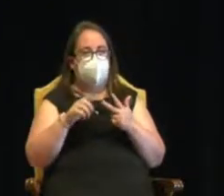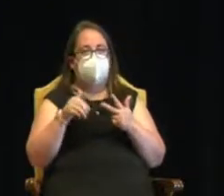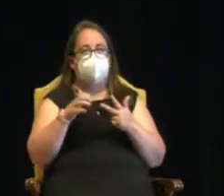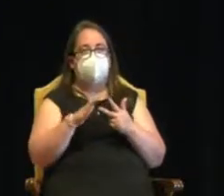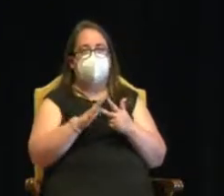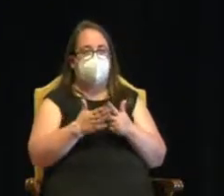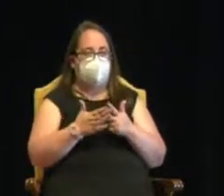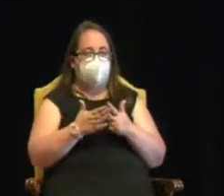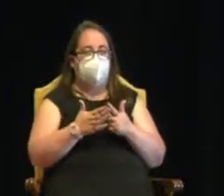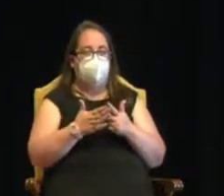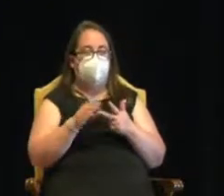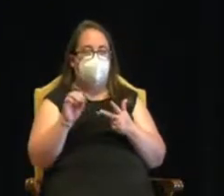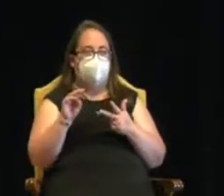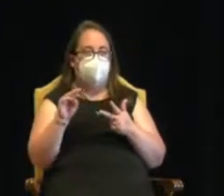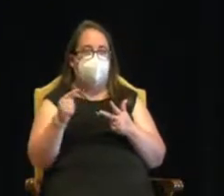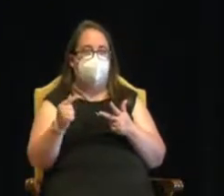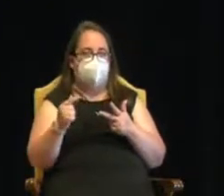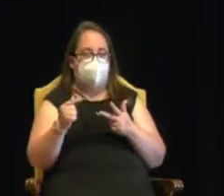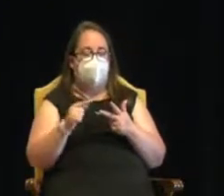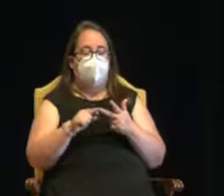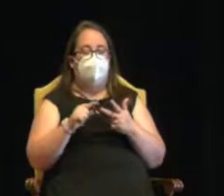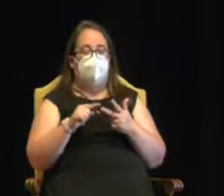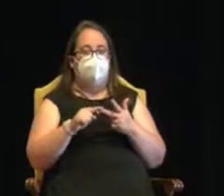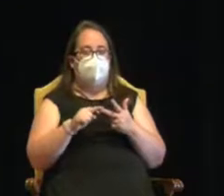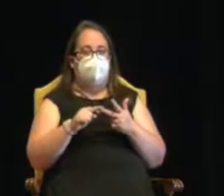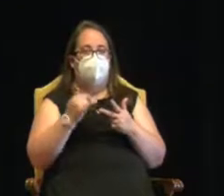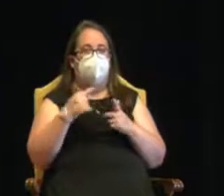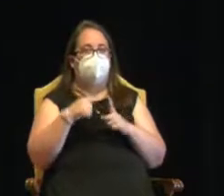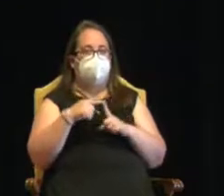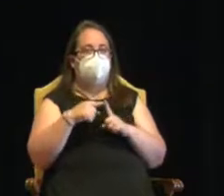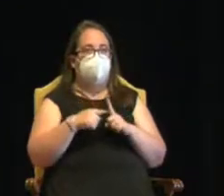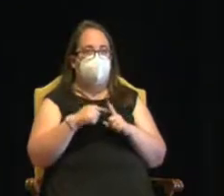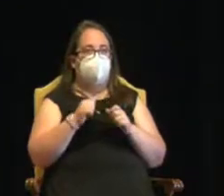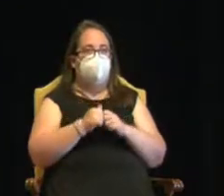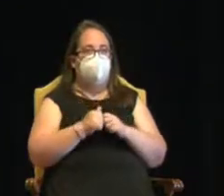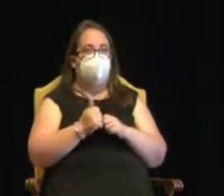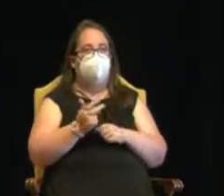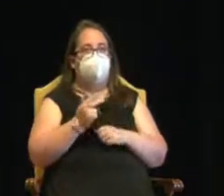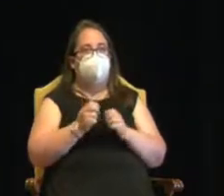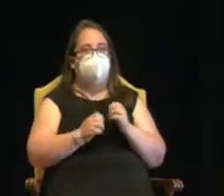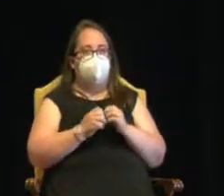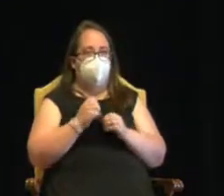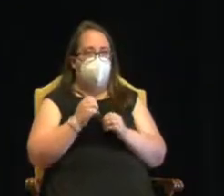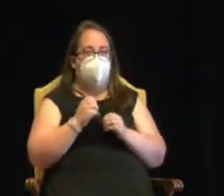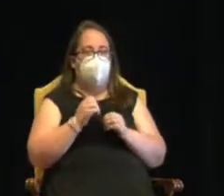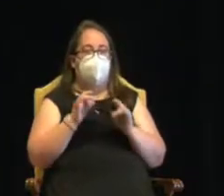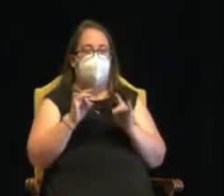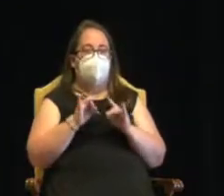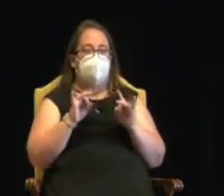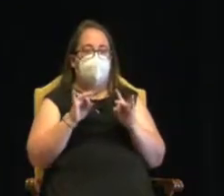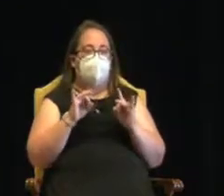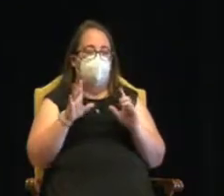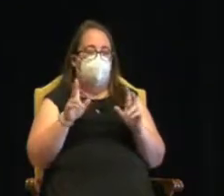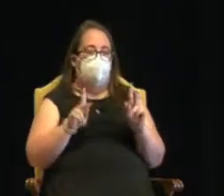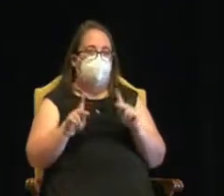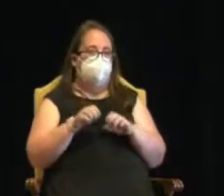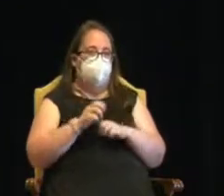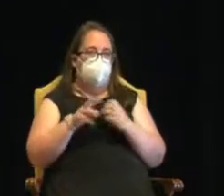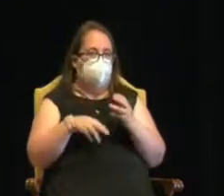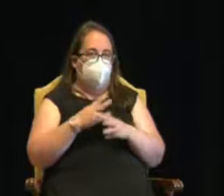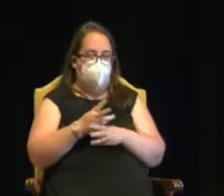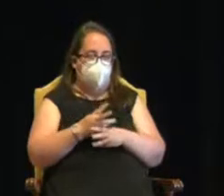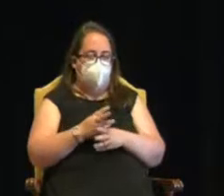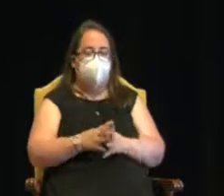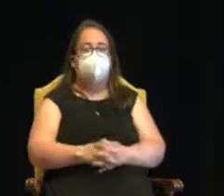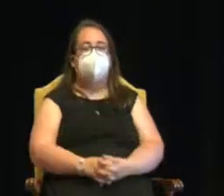oh my God, I have just spent 18 months with the three most horrible people in the world.